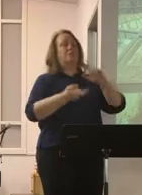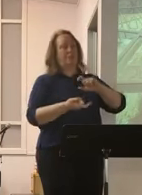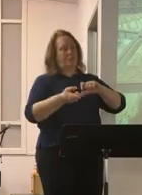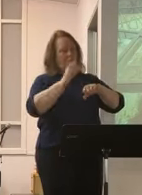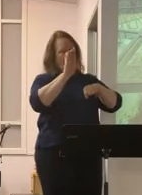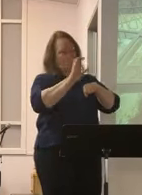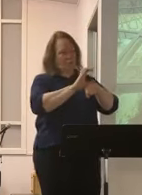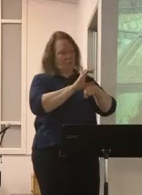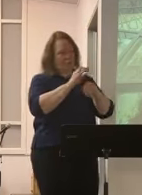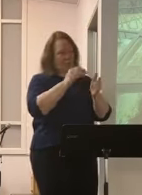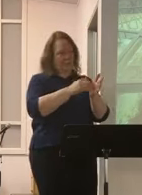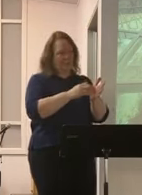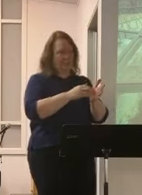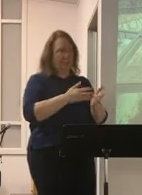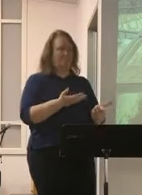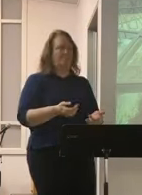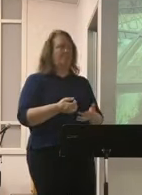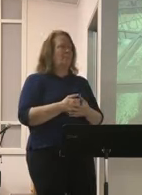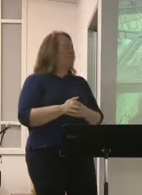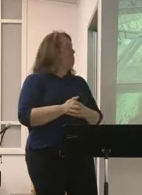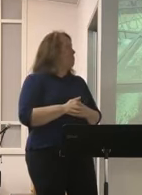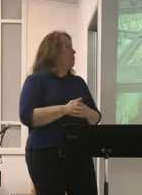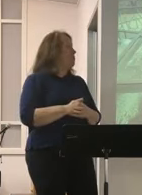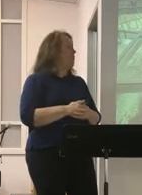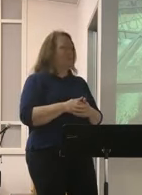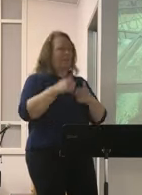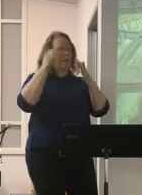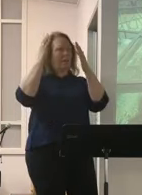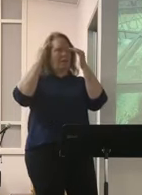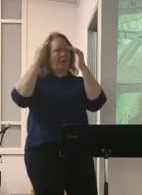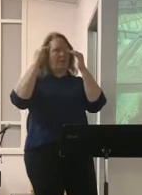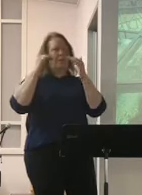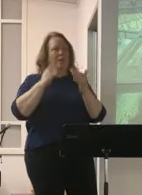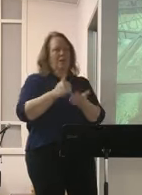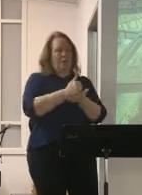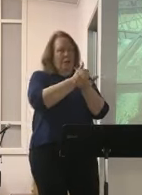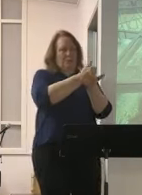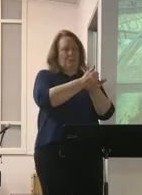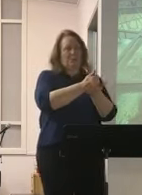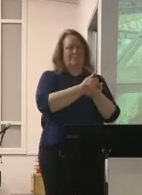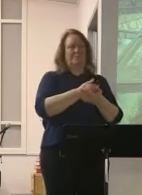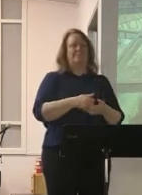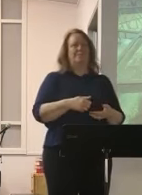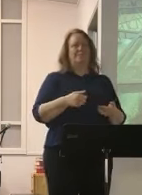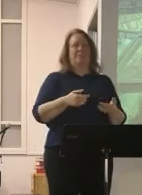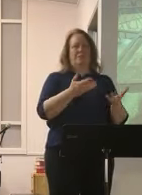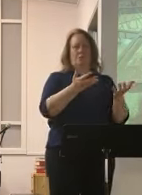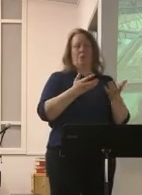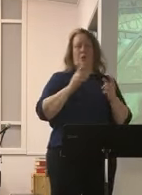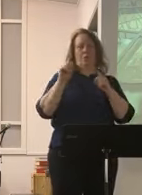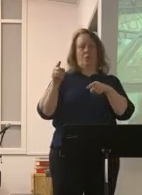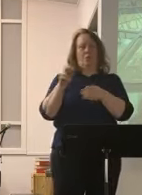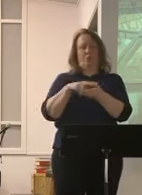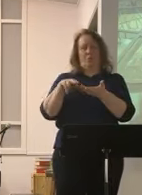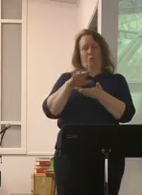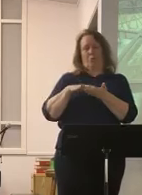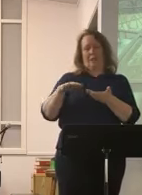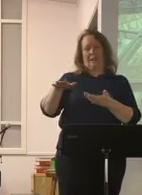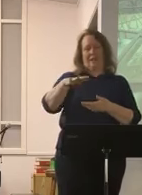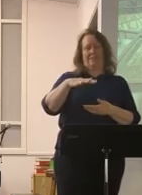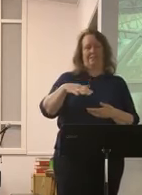all these holy sites are. It's kind of cool. So I hope that whets your whistle to someday go with me to the Holy Land. We have a great time when